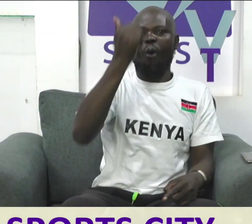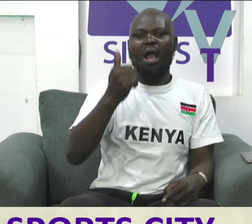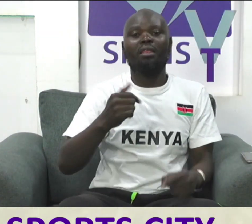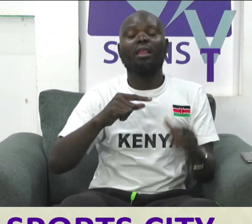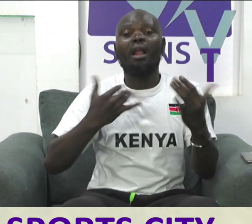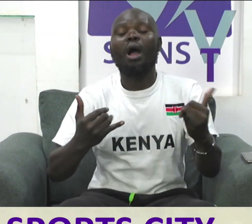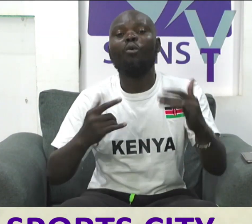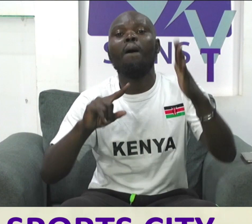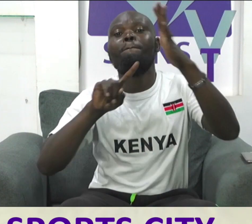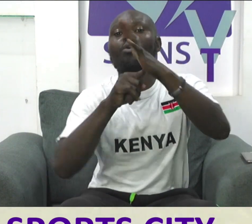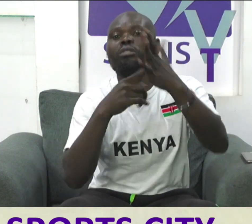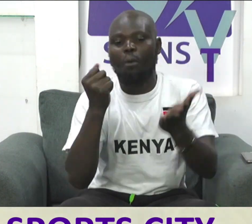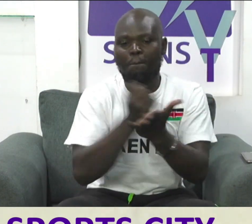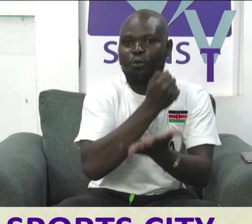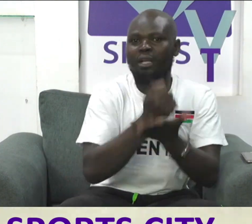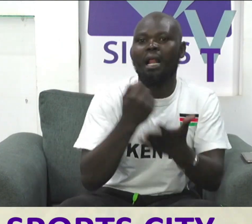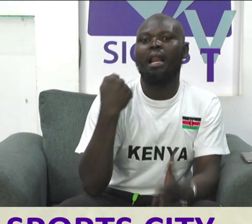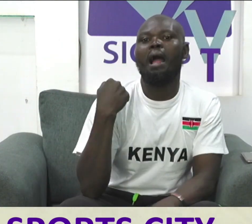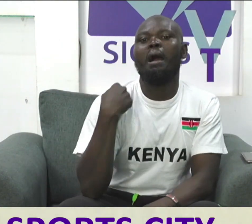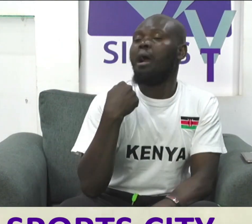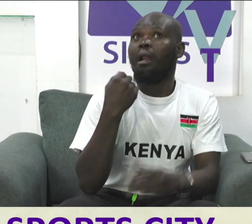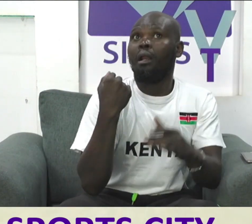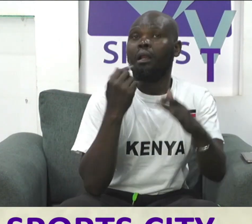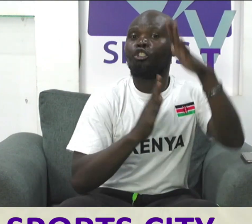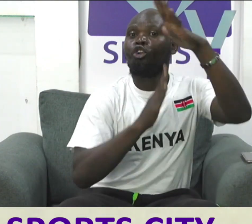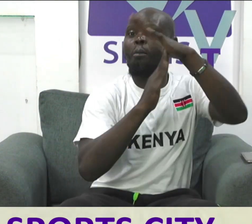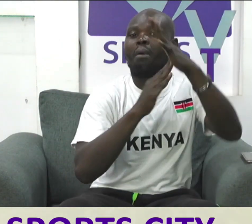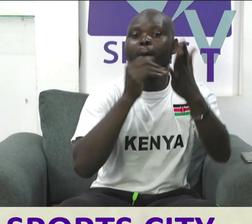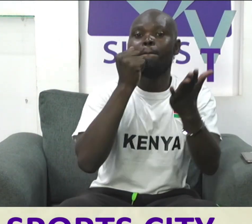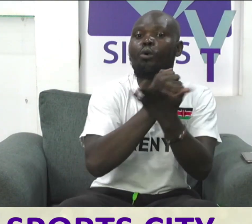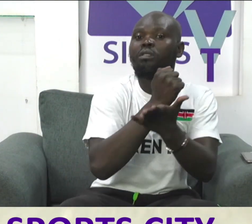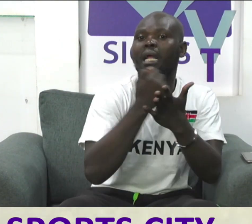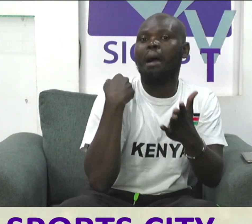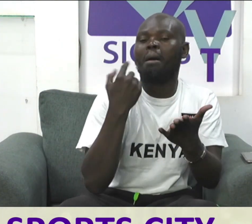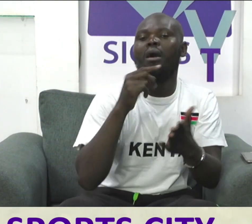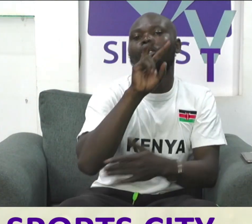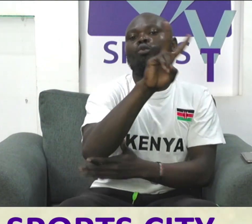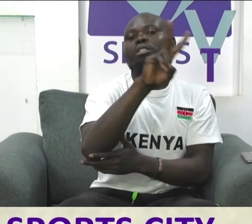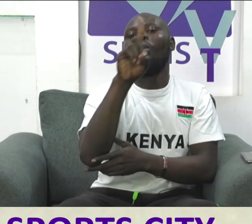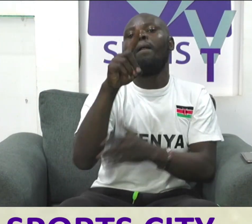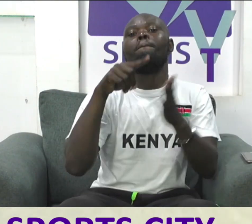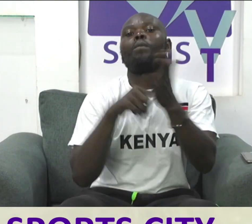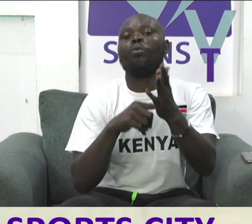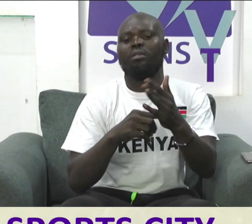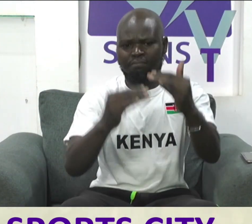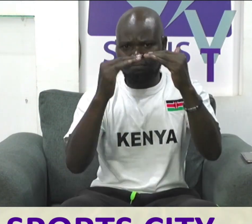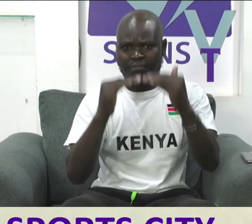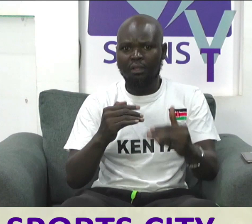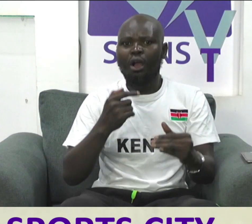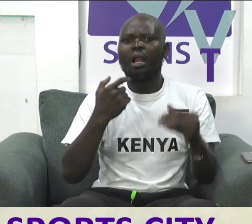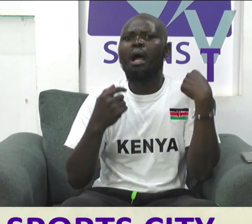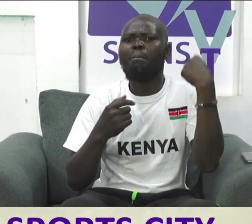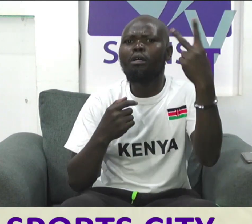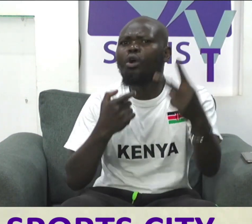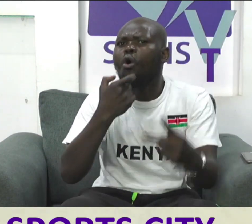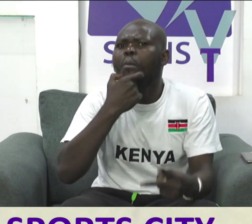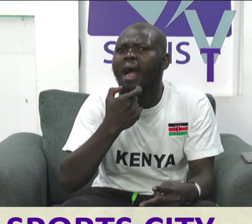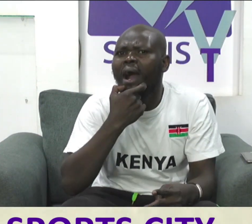opinion. Which team do you think it's going to lead the KPL table? Is it Posta Rangers